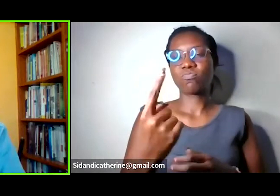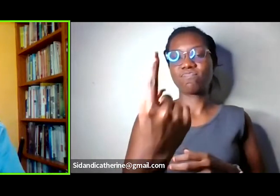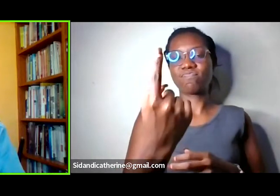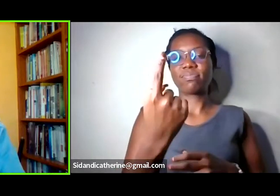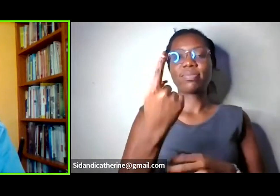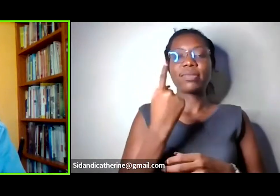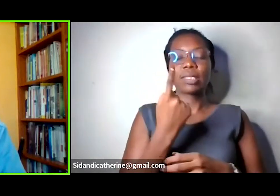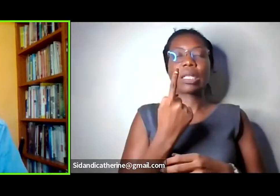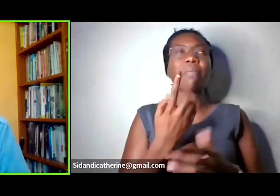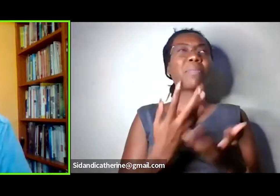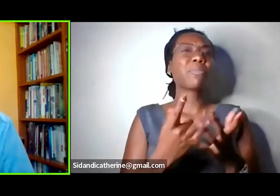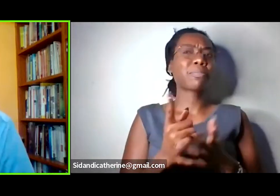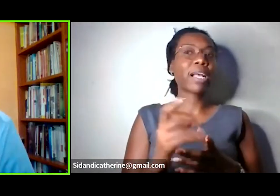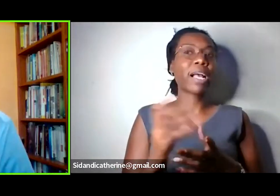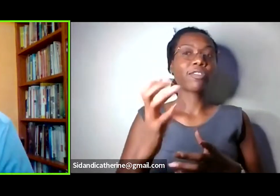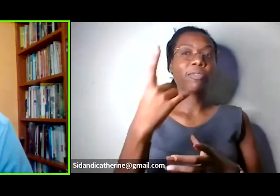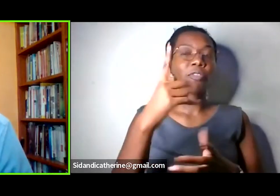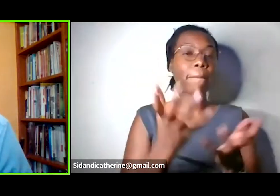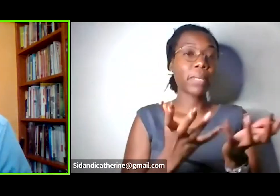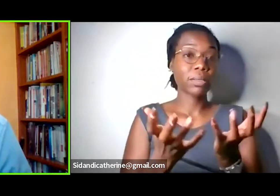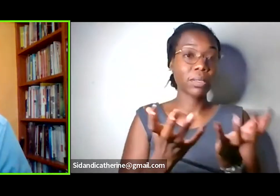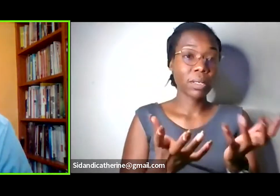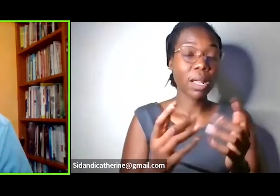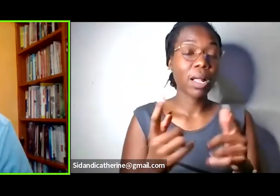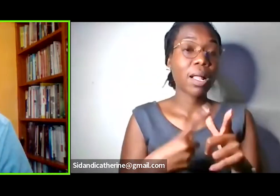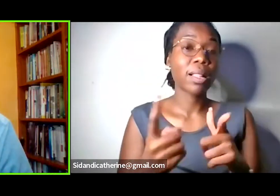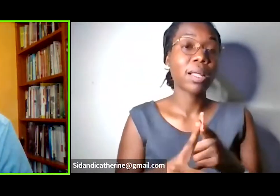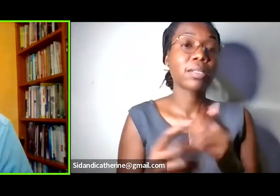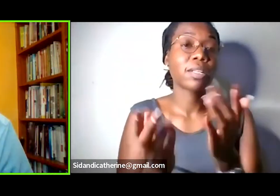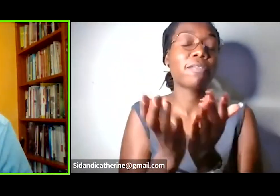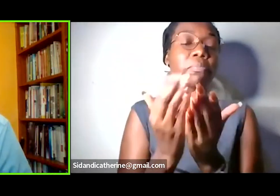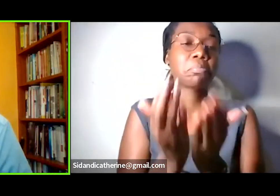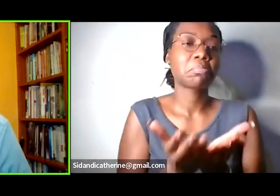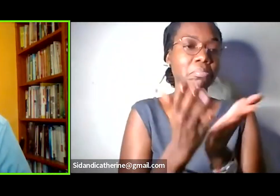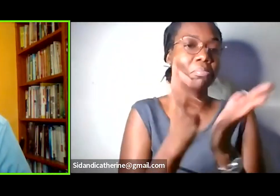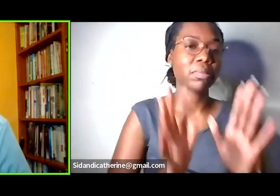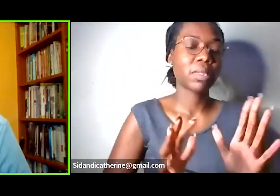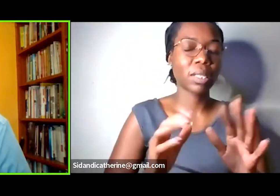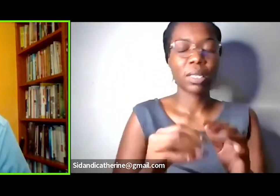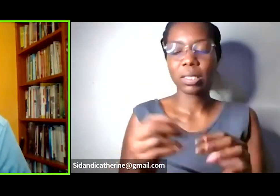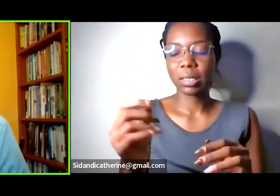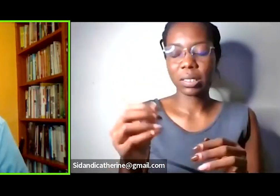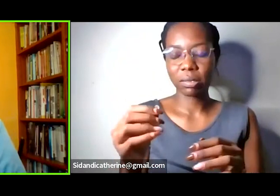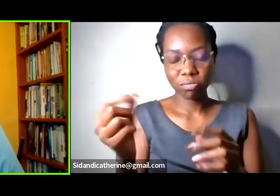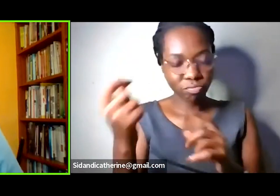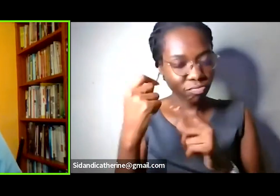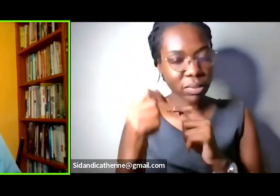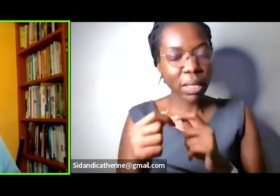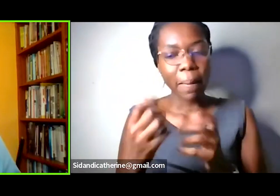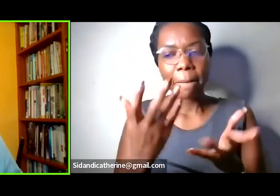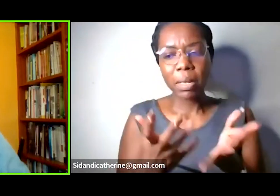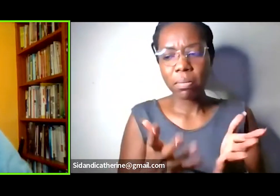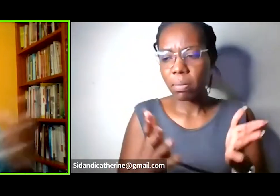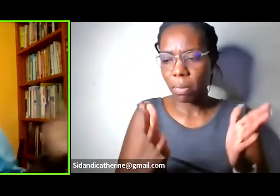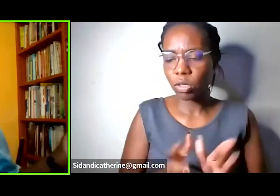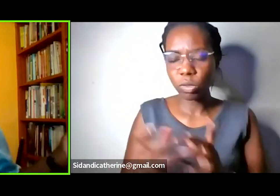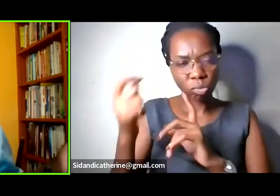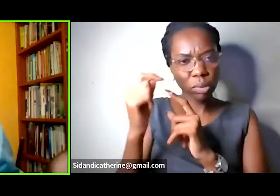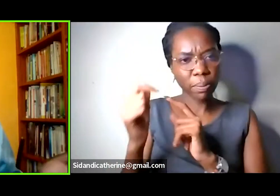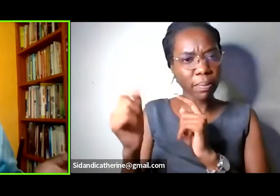the responses. And when you use things like